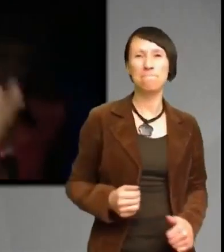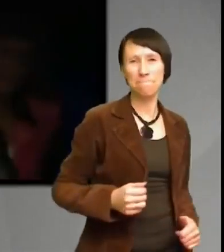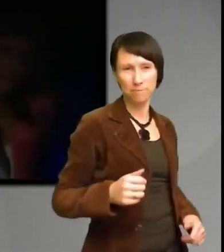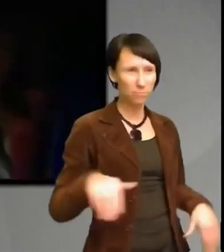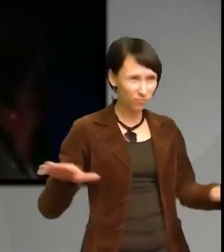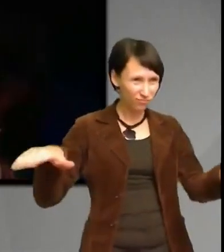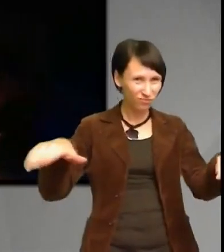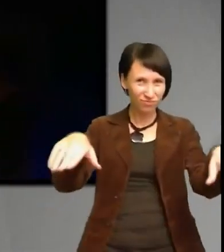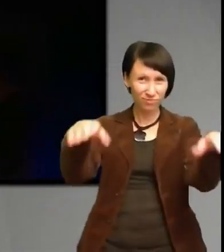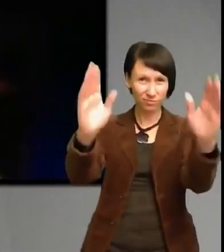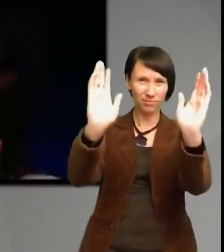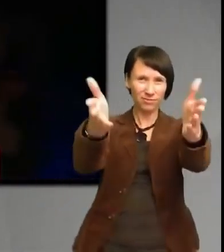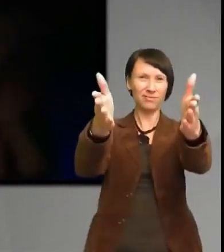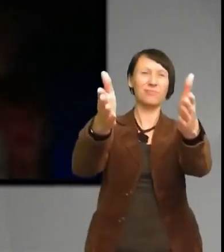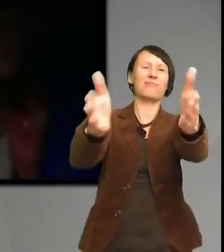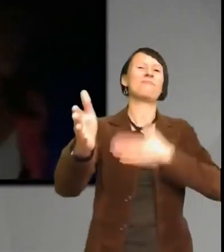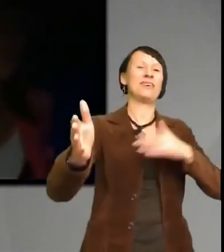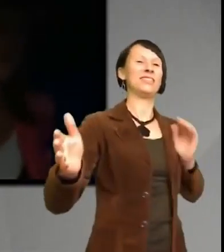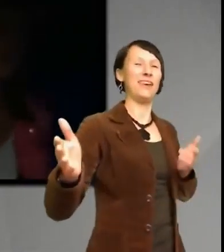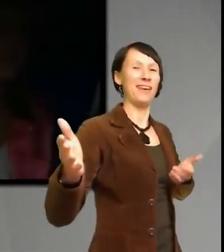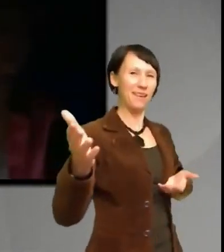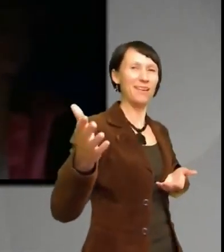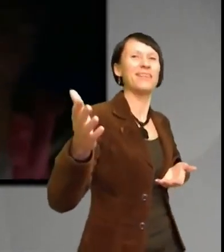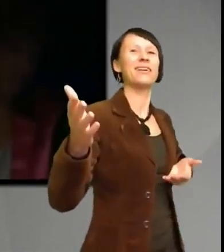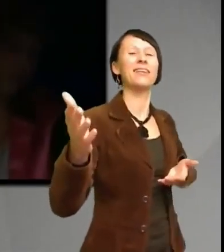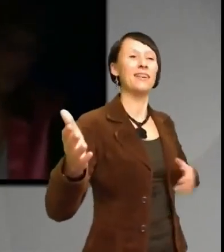Singing Bebop-a-lula, she's my baby.